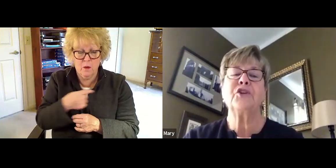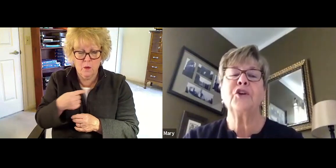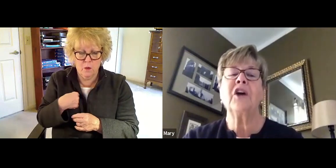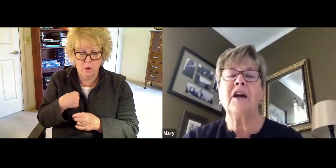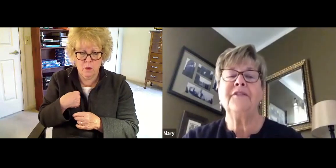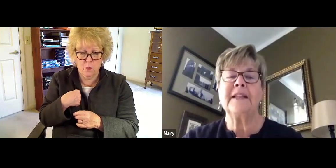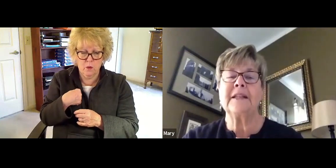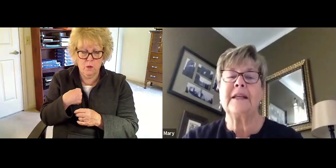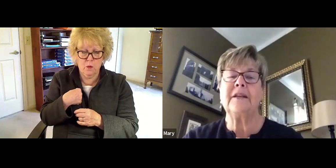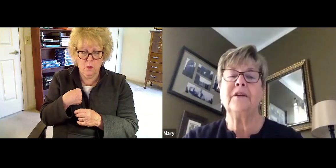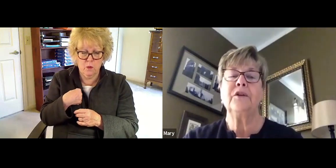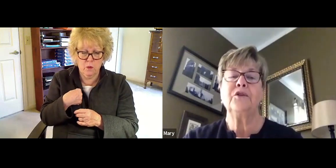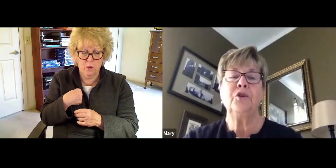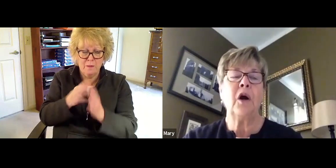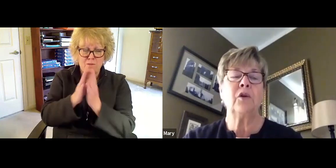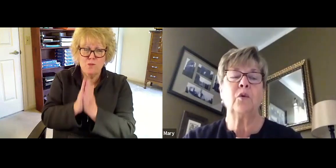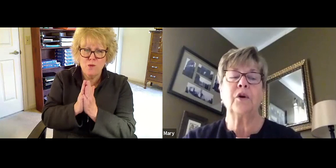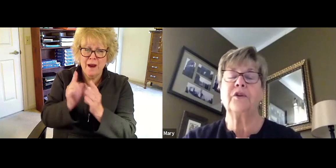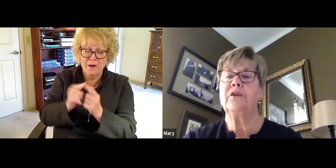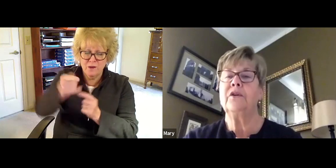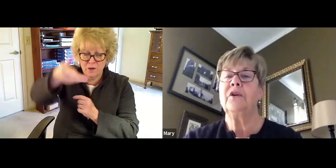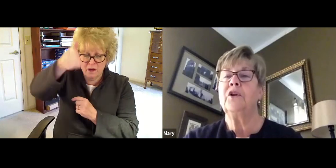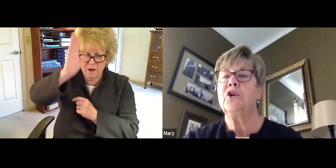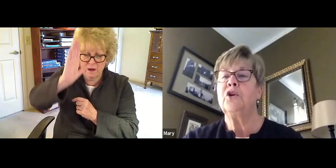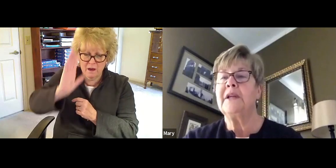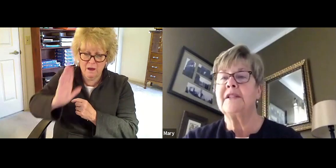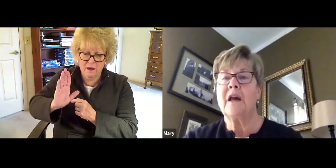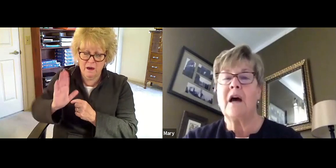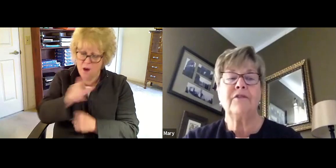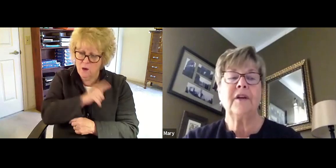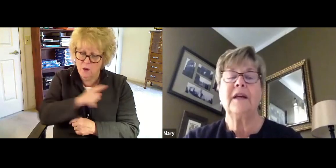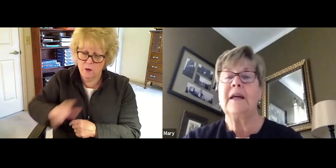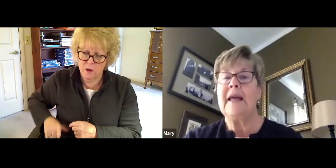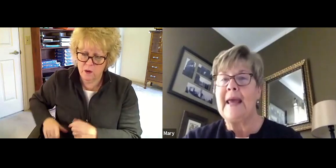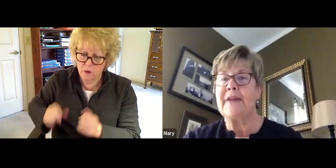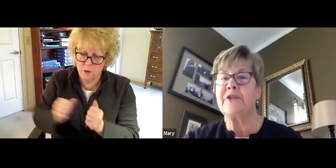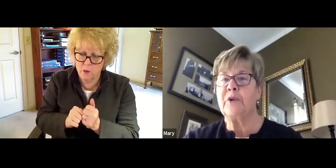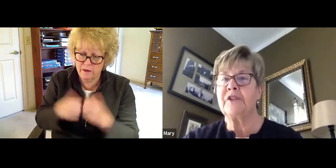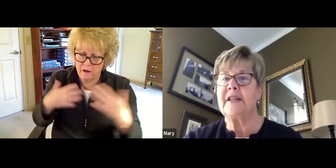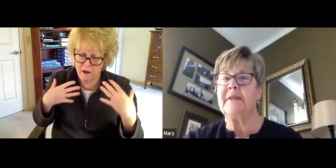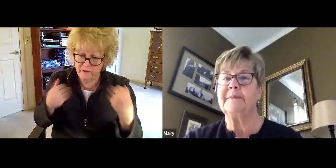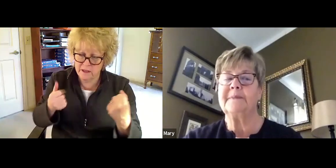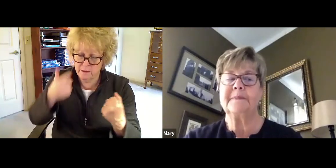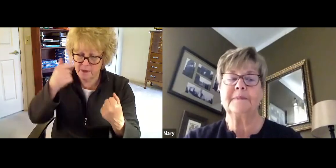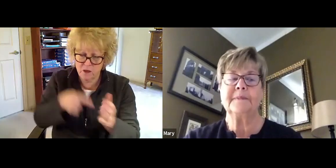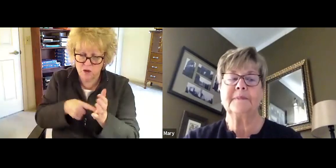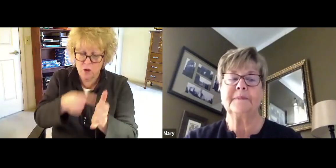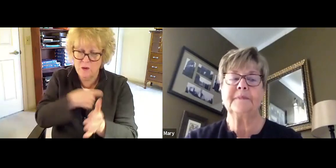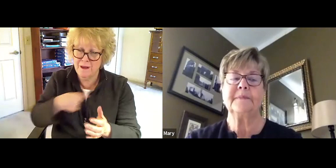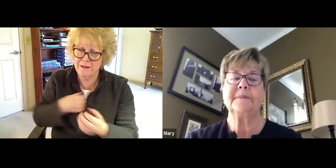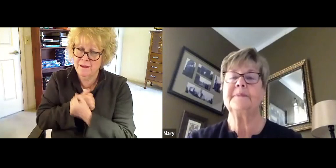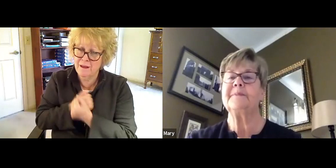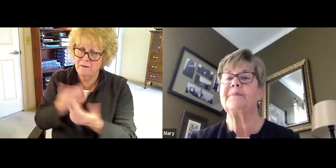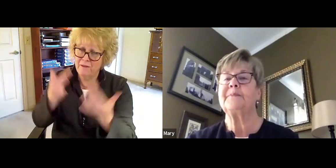Let us turn confidently to our Lord, who is love and mercy.